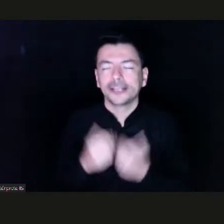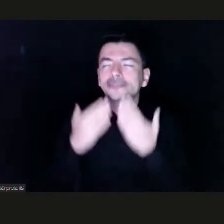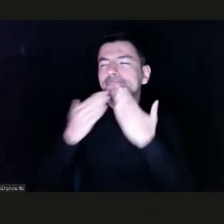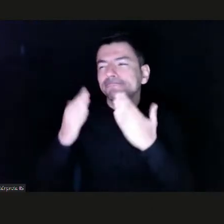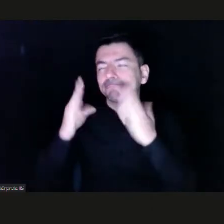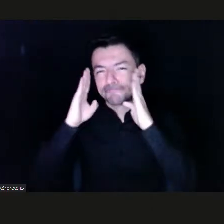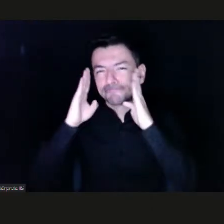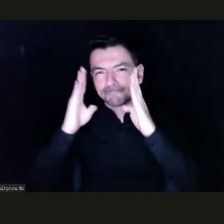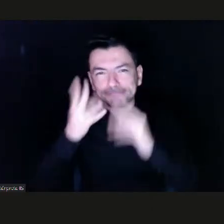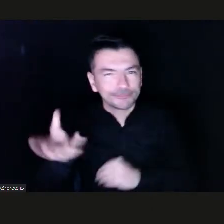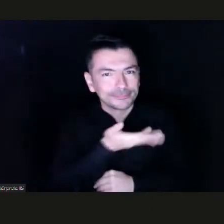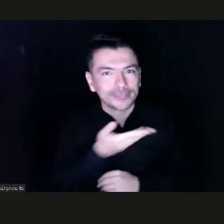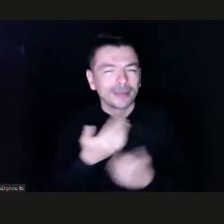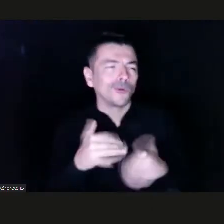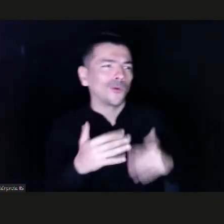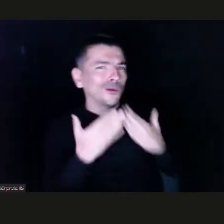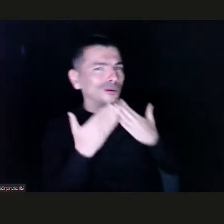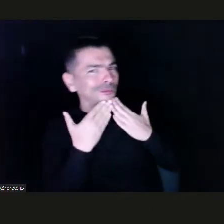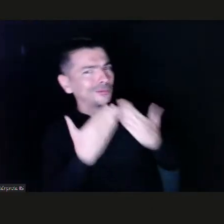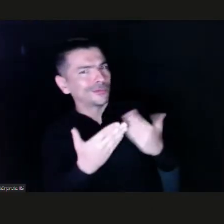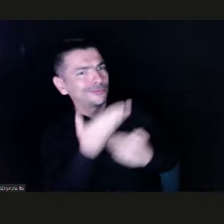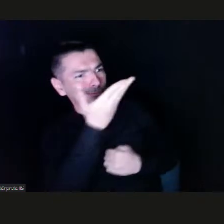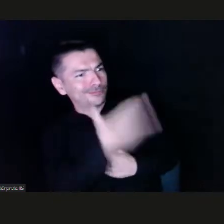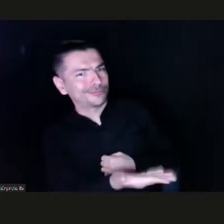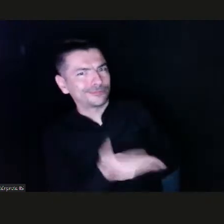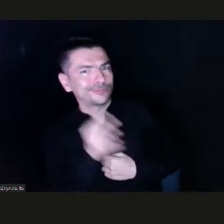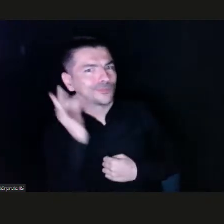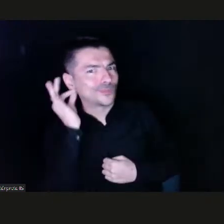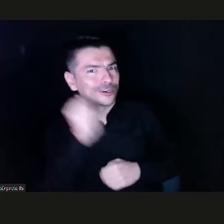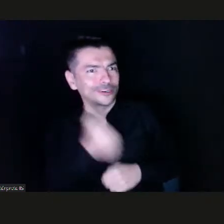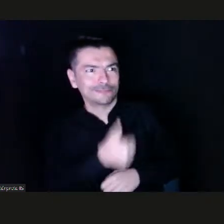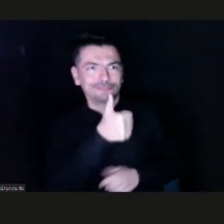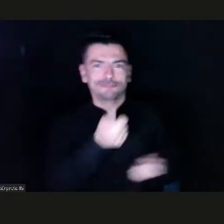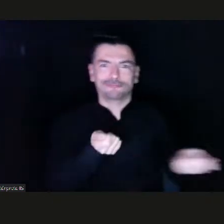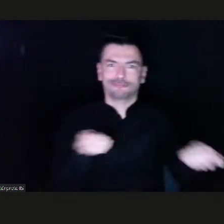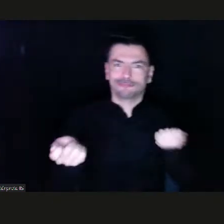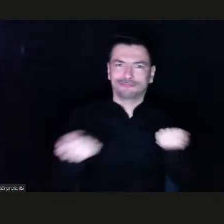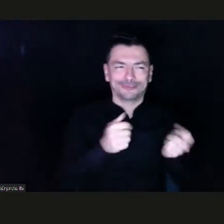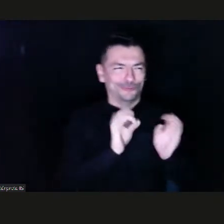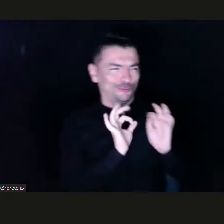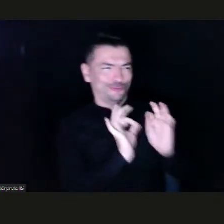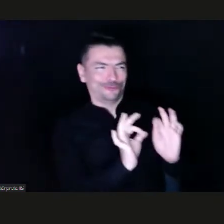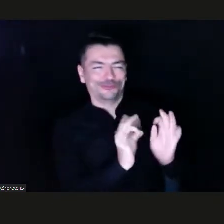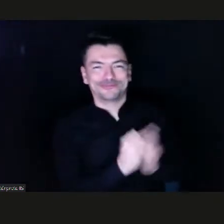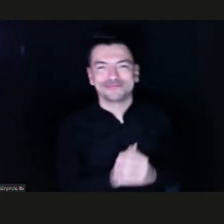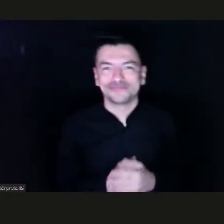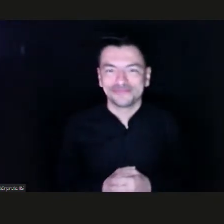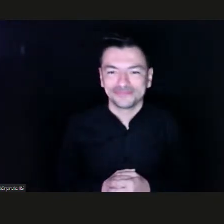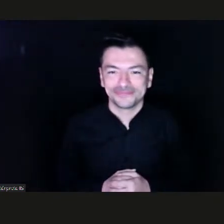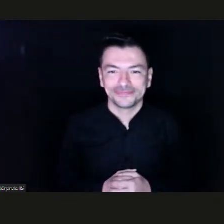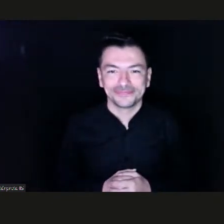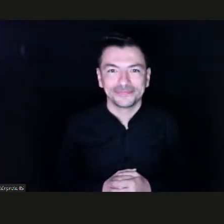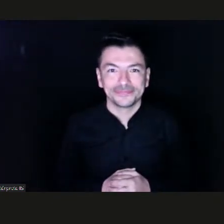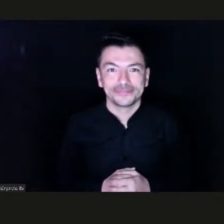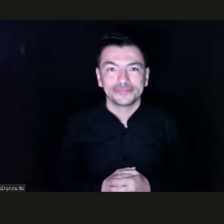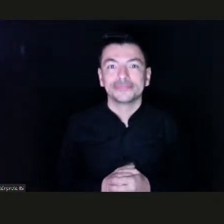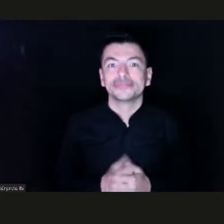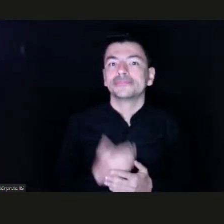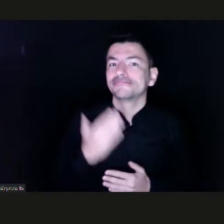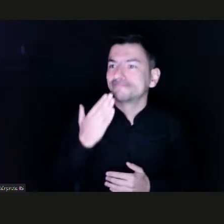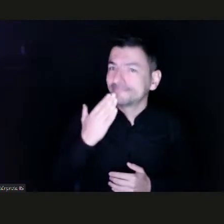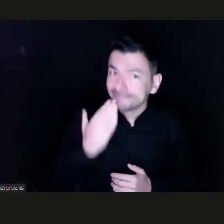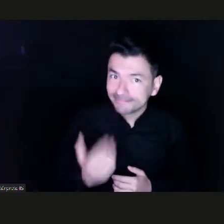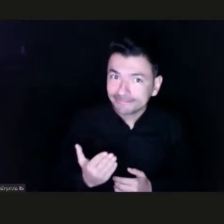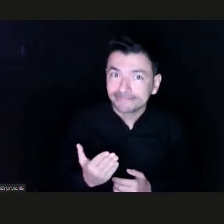path due to the linkages of the various sectors of the economy. So even while we stress services, we have to give the relevant attention